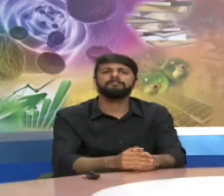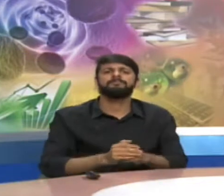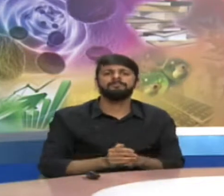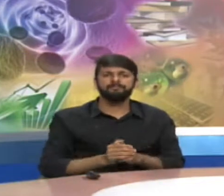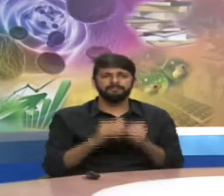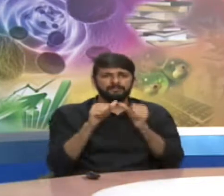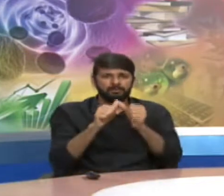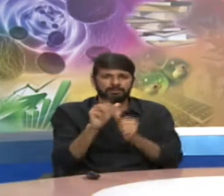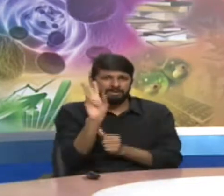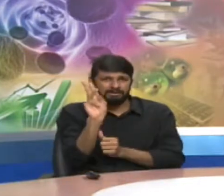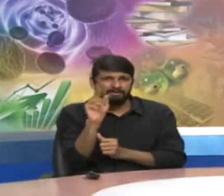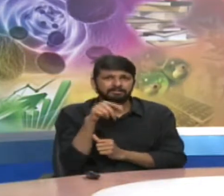Answer 3.